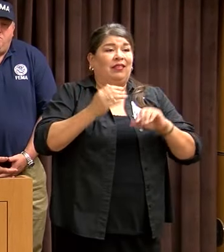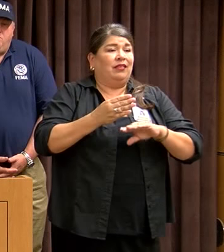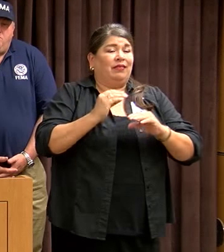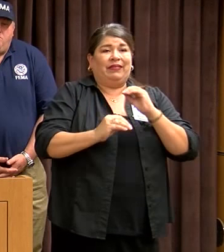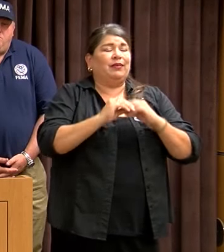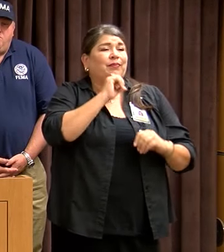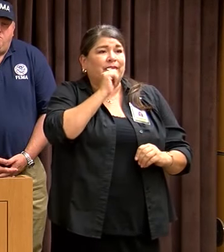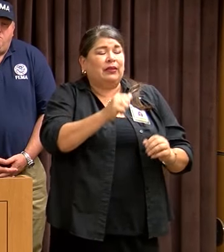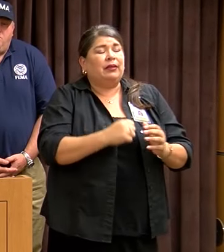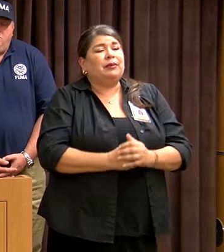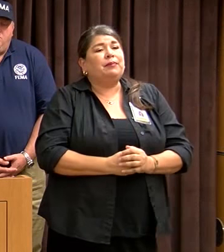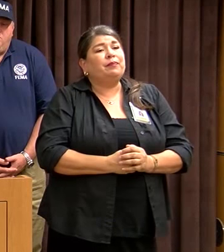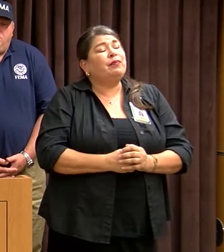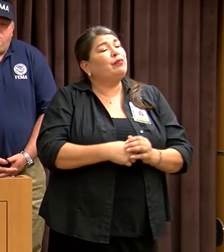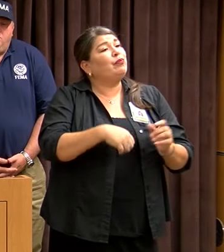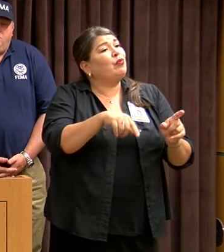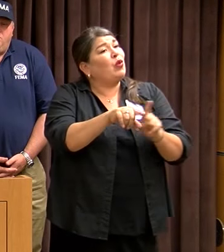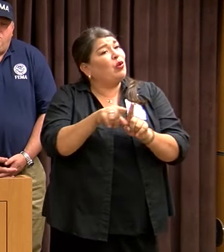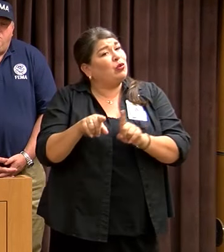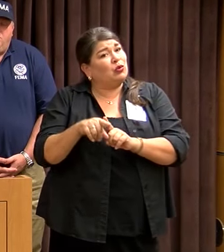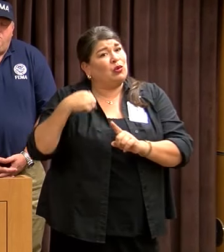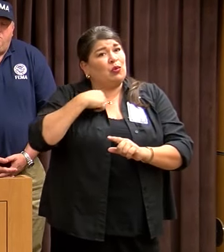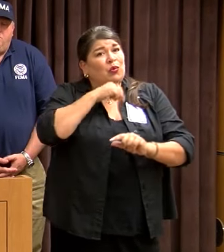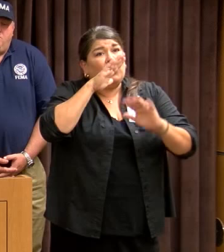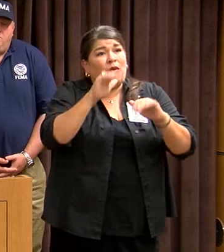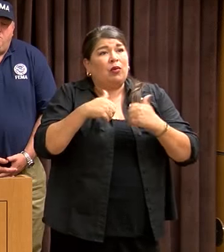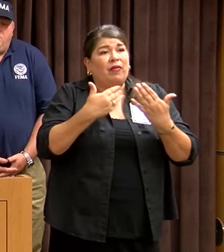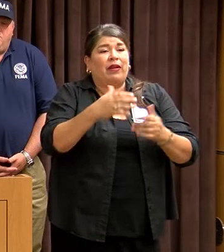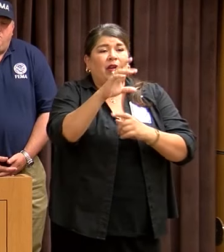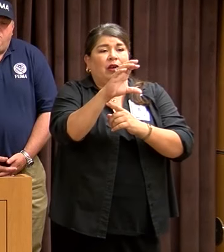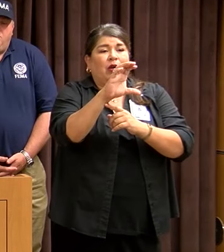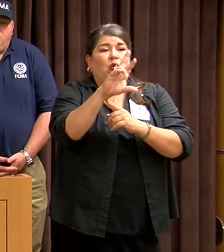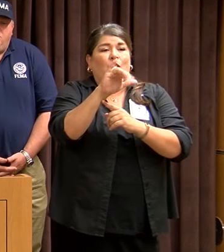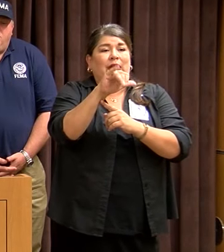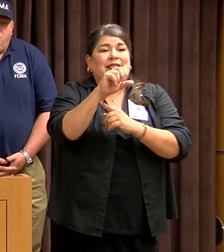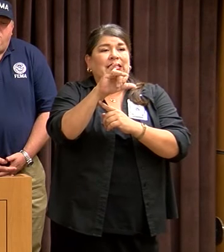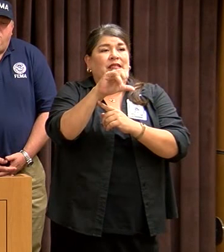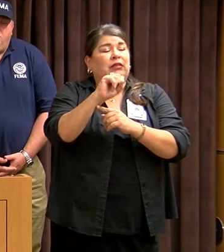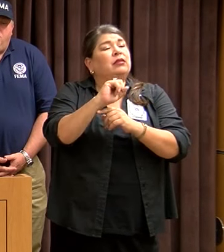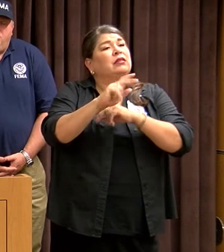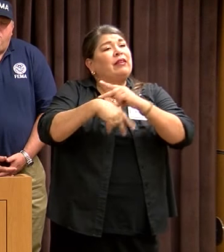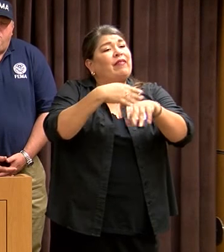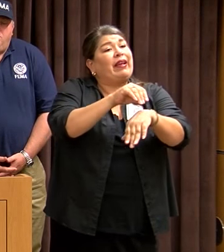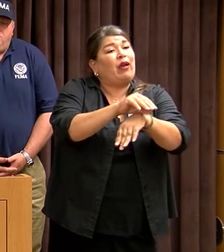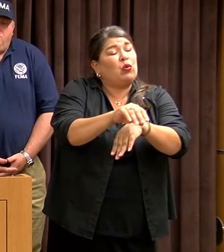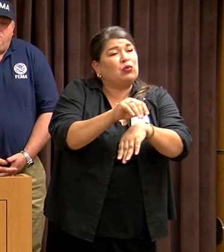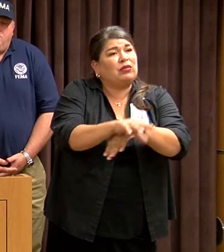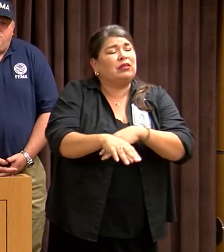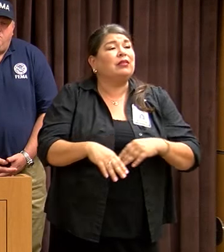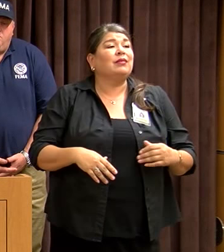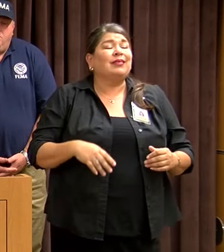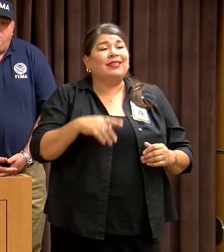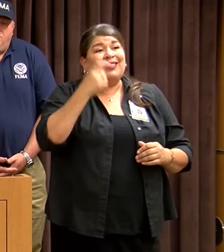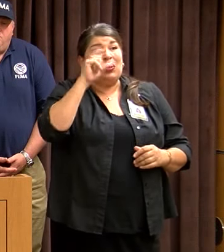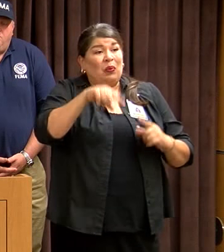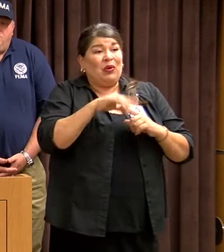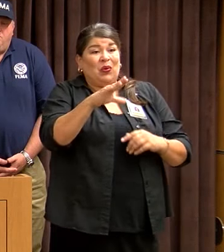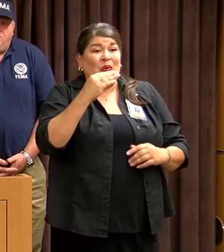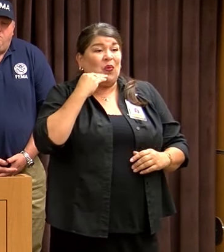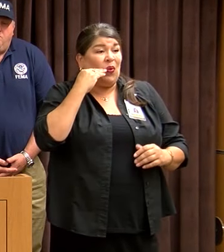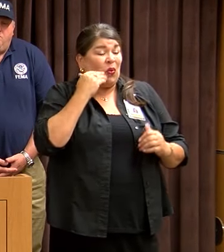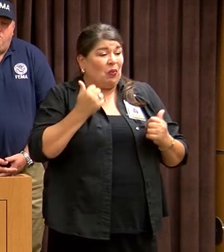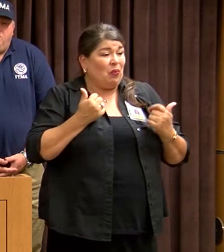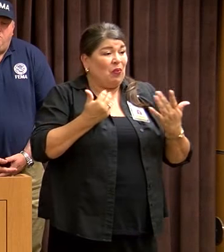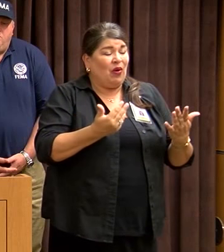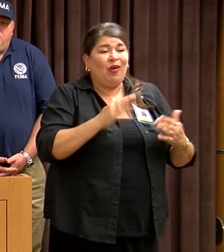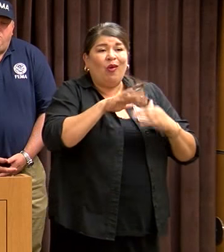provide crisis counseling. One of the things that we need to remember in these types of devastating events is when your home burns up, all of your